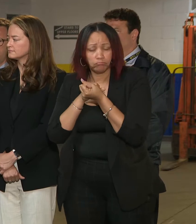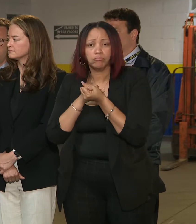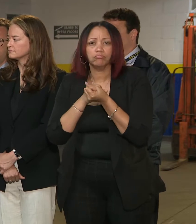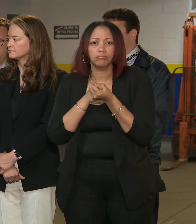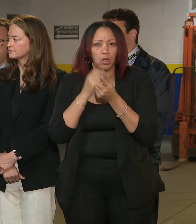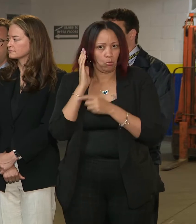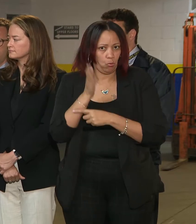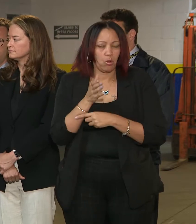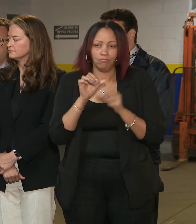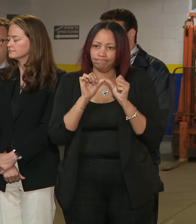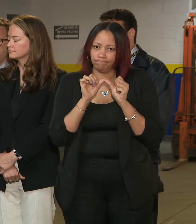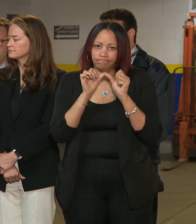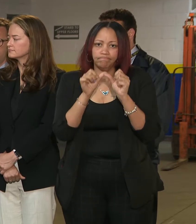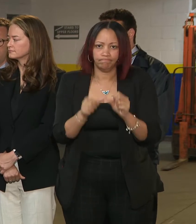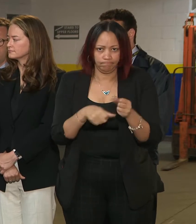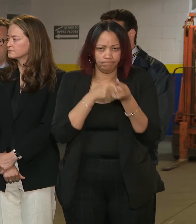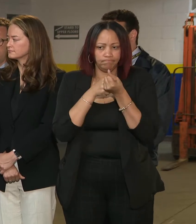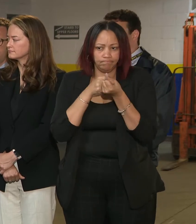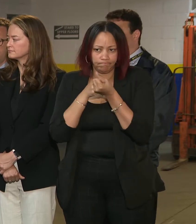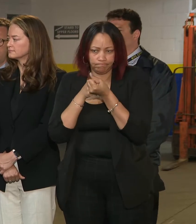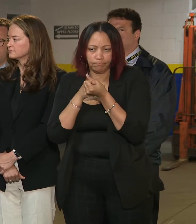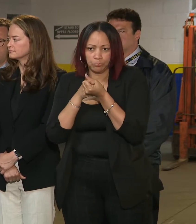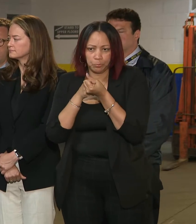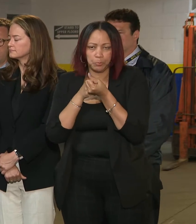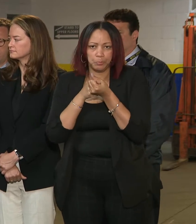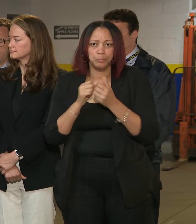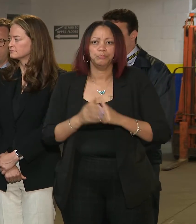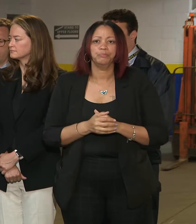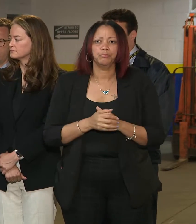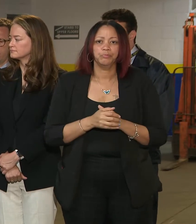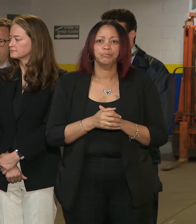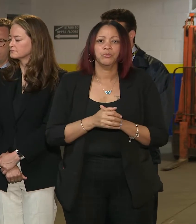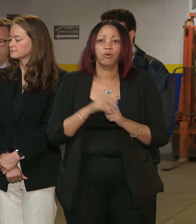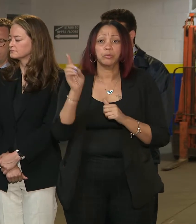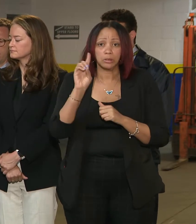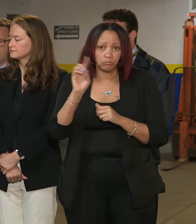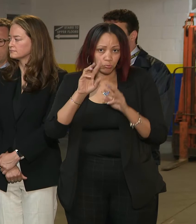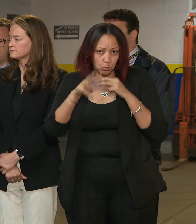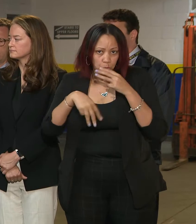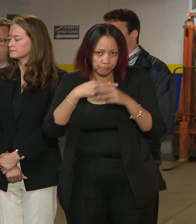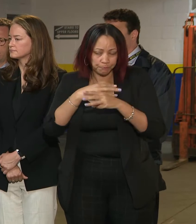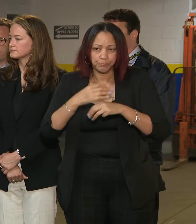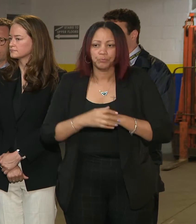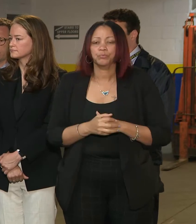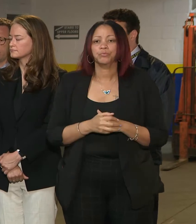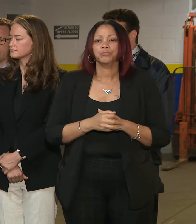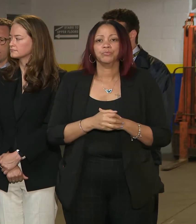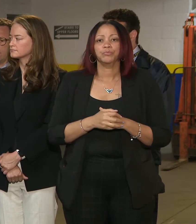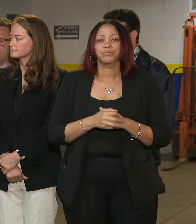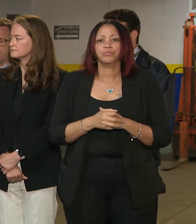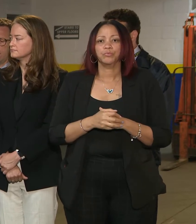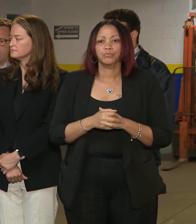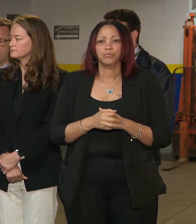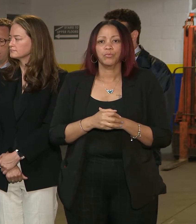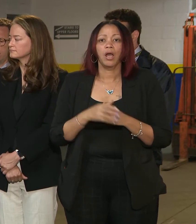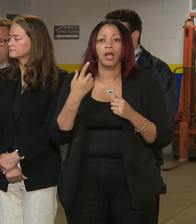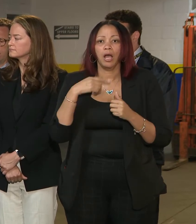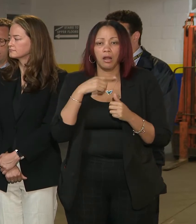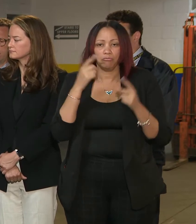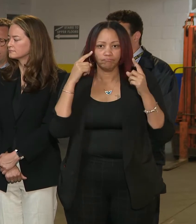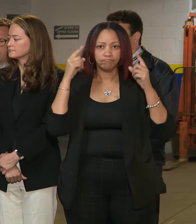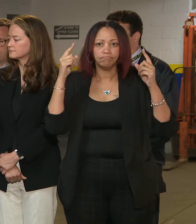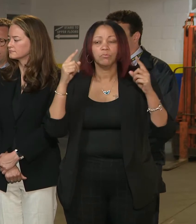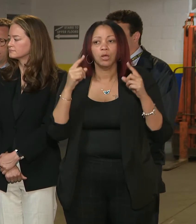and will be supported by the collective West, by the democratic world, to the very day of our victory, of